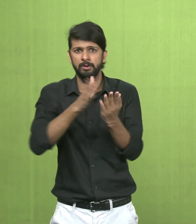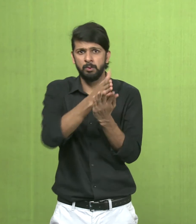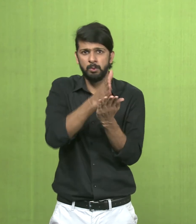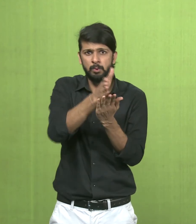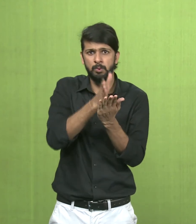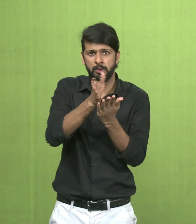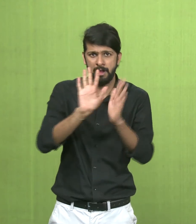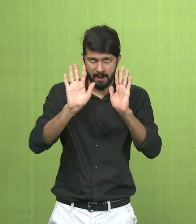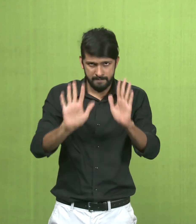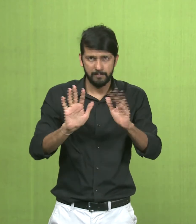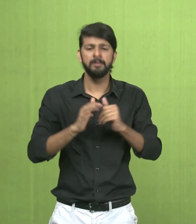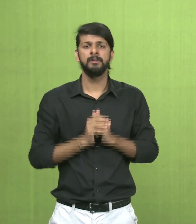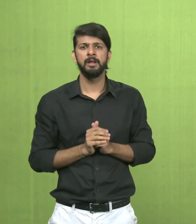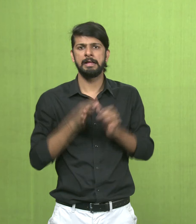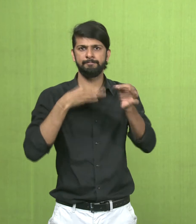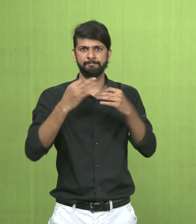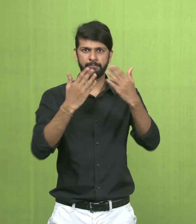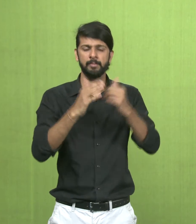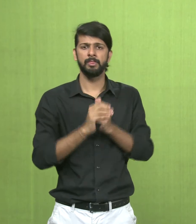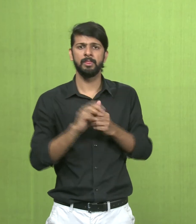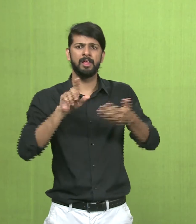Pencils have various kinds of hardness.